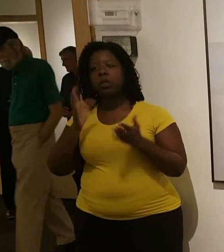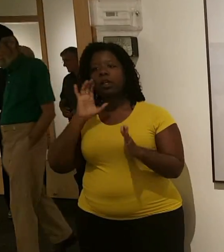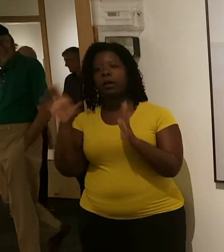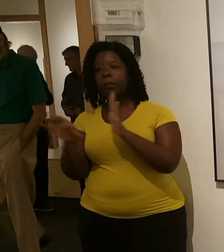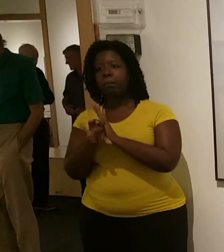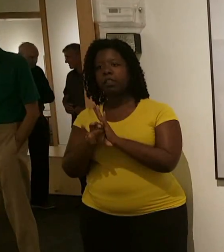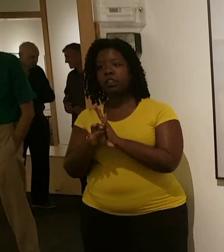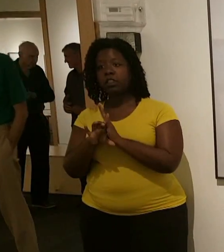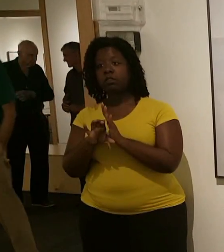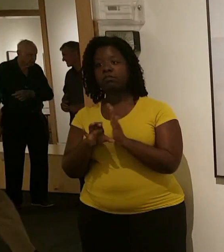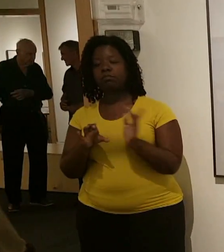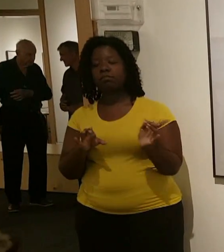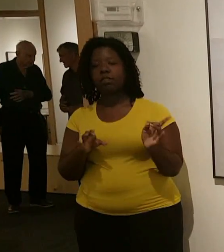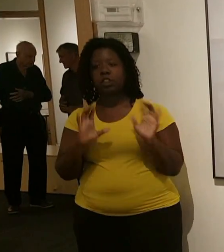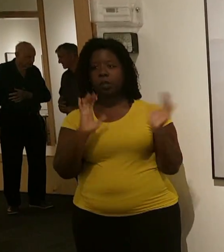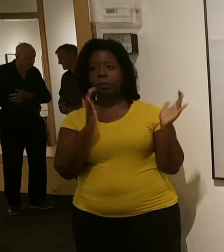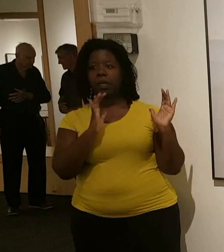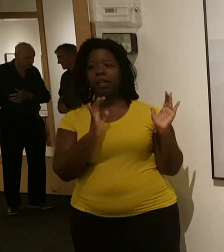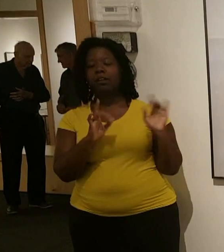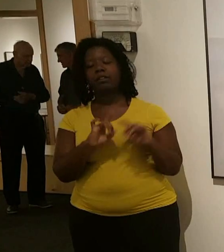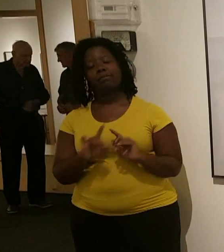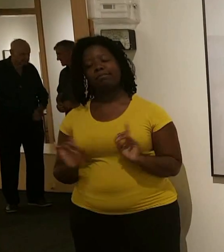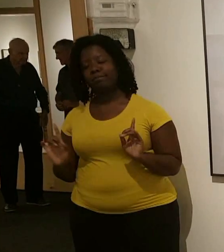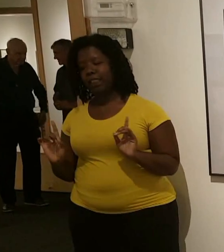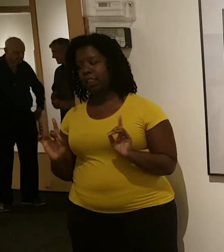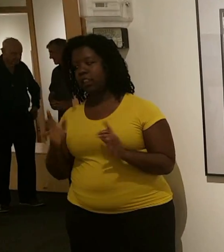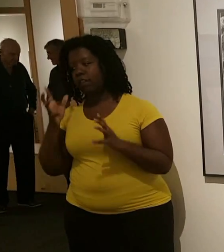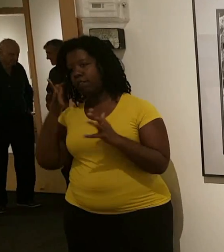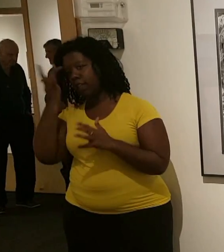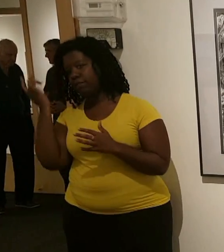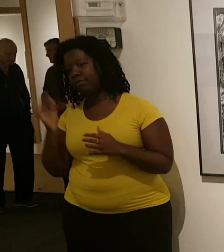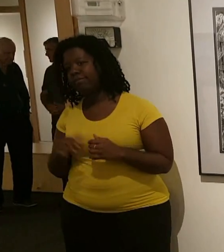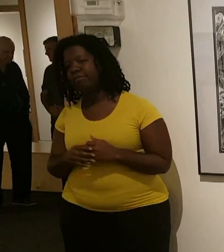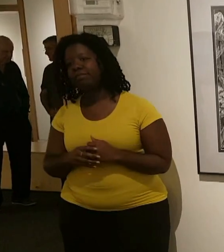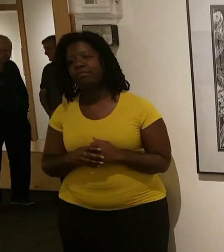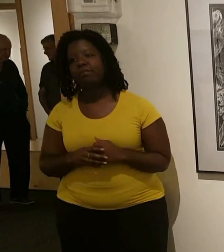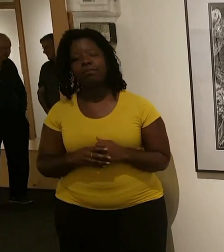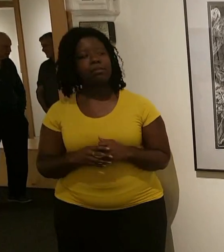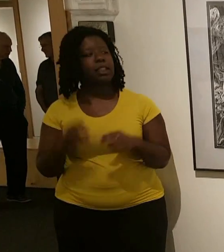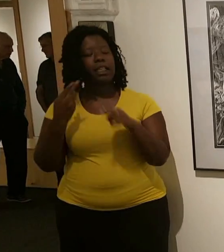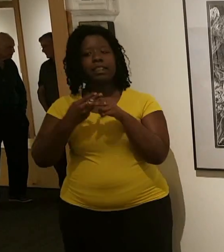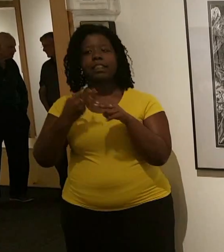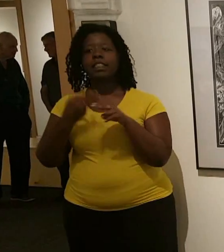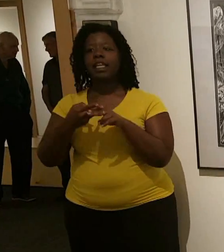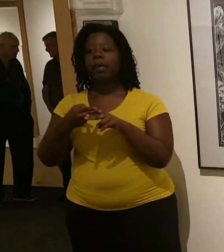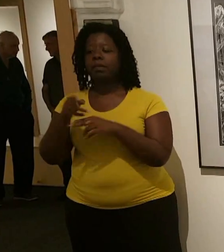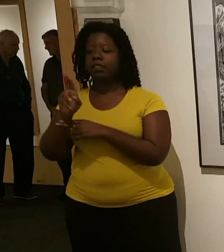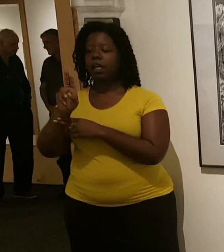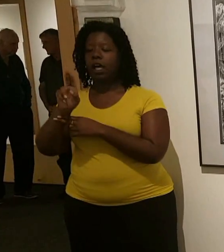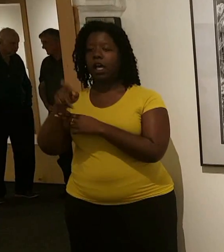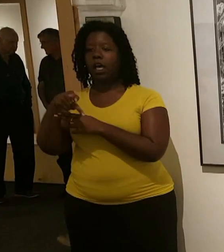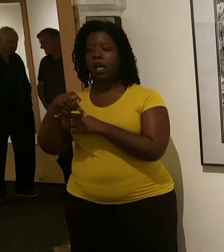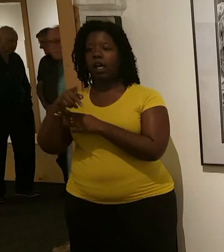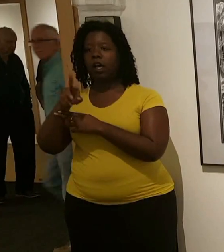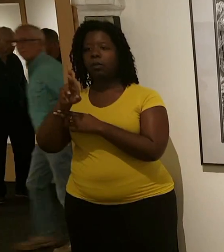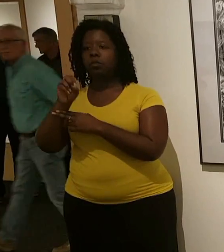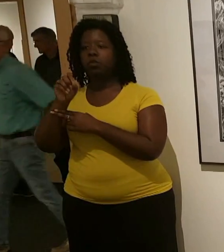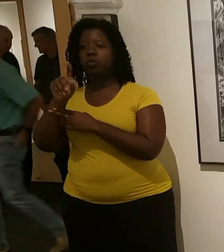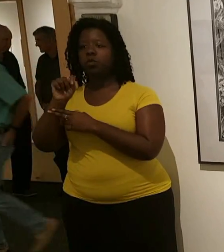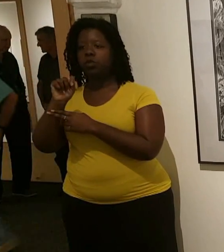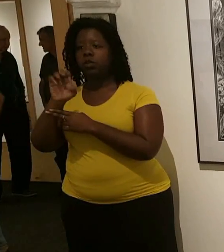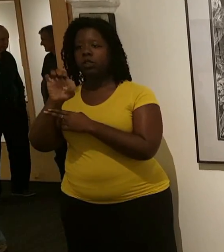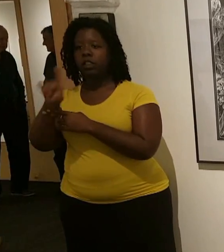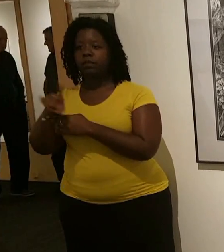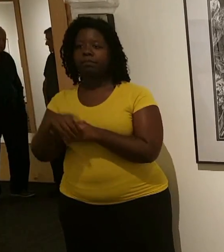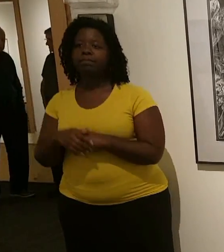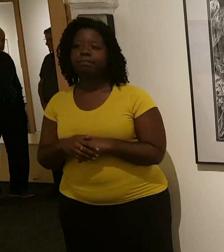forgot it. And then I knew I was going to call it Uprooted. So then I thought, after I got it drawn in,